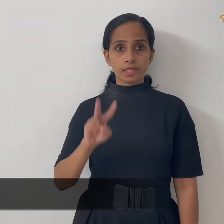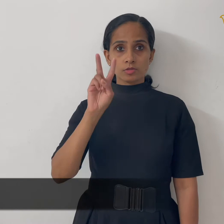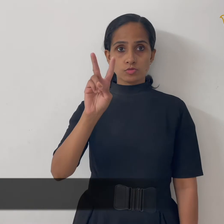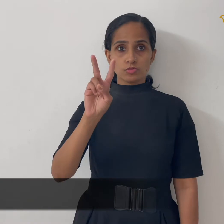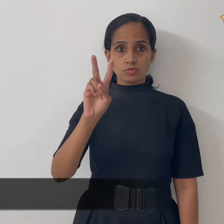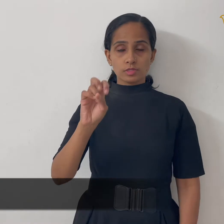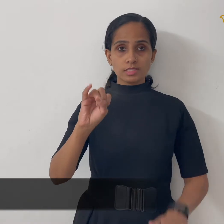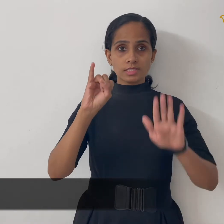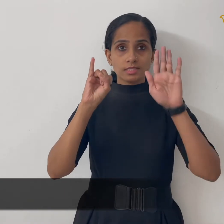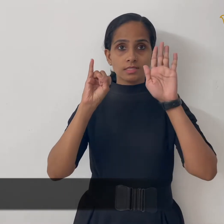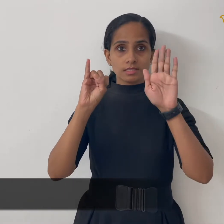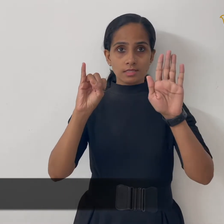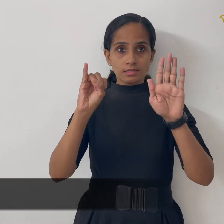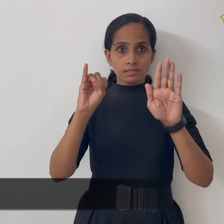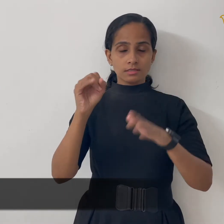Republic Day,